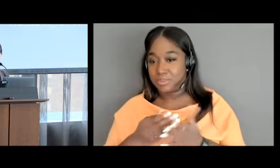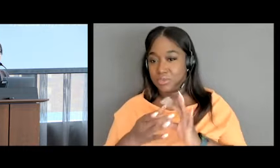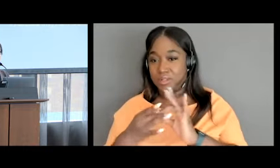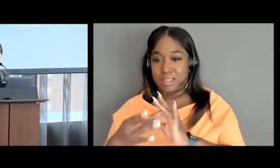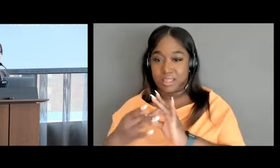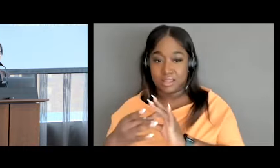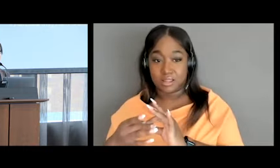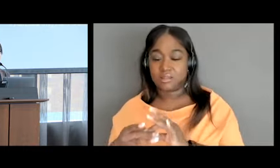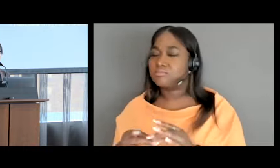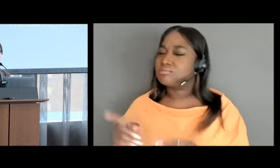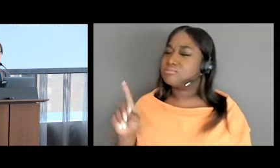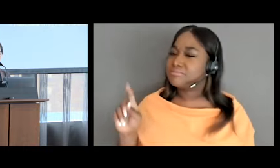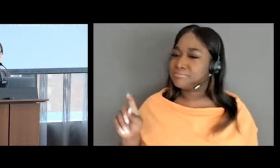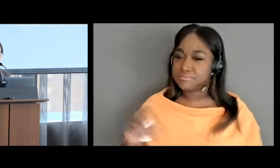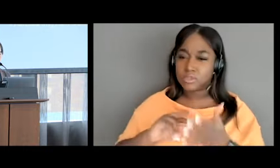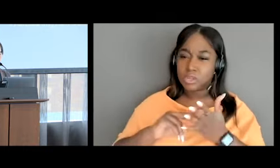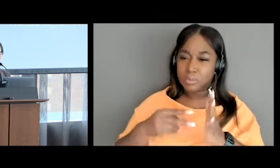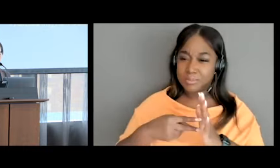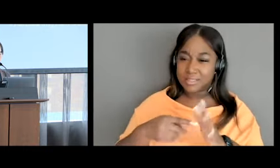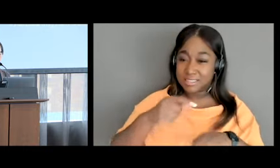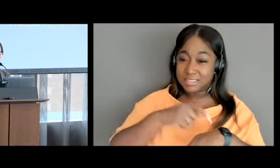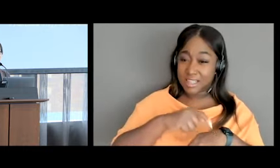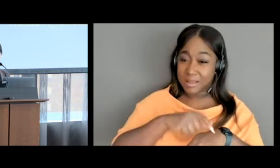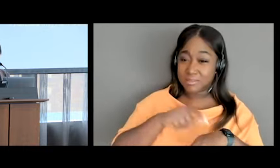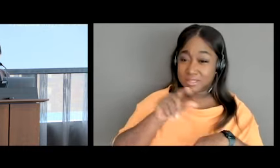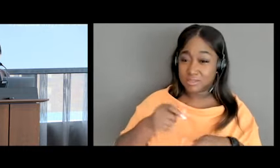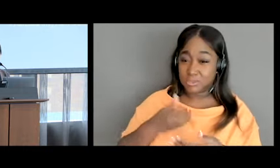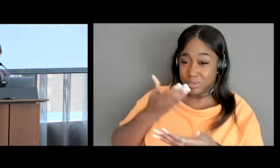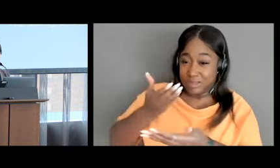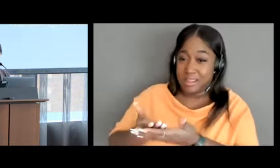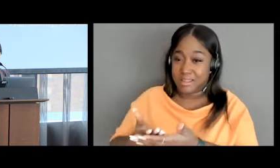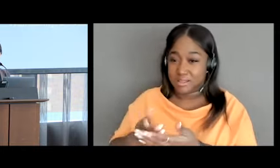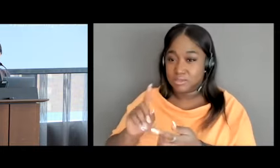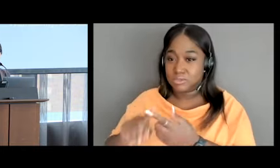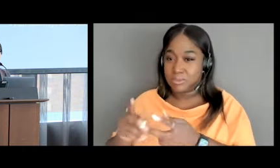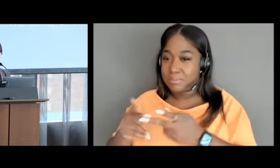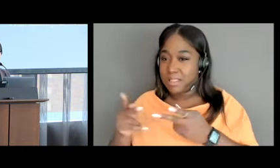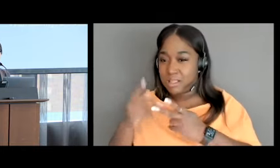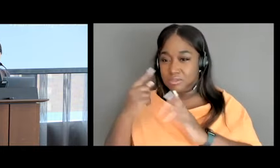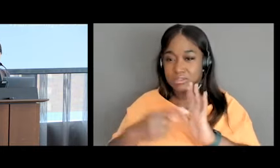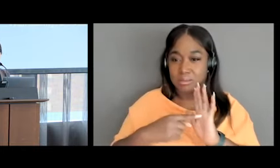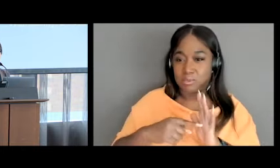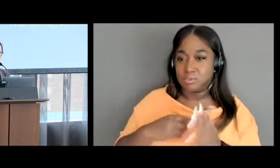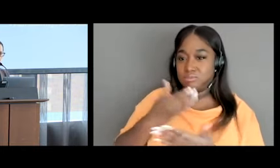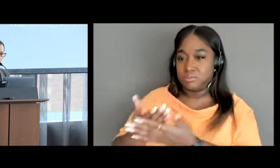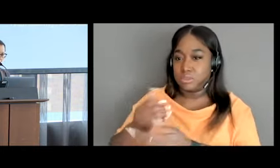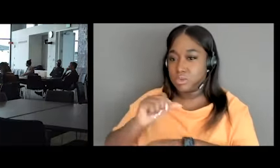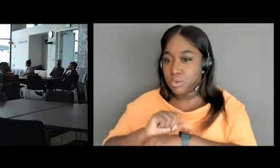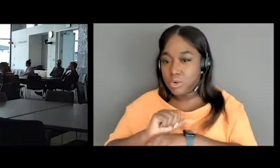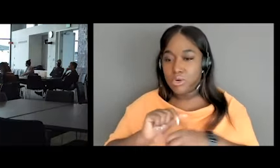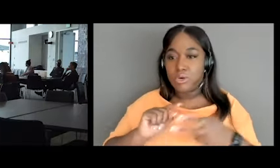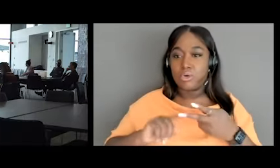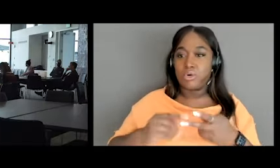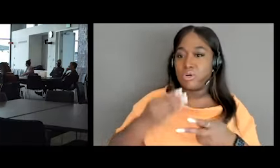get places, like getting to your workplace, getting to your grocery store, or? In general,